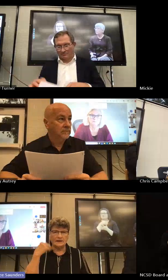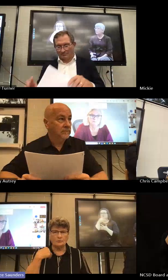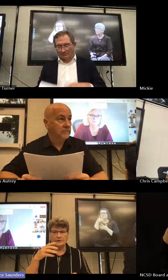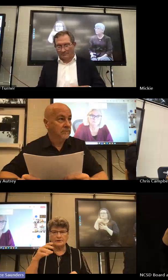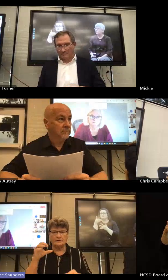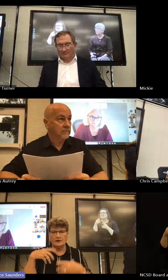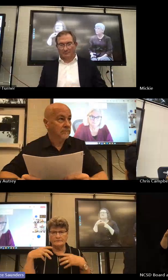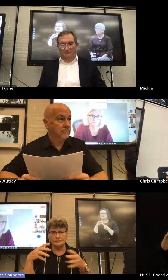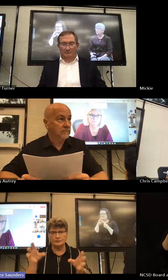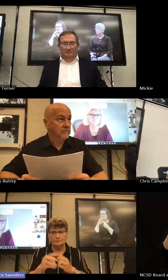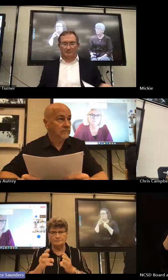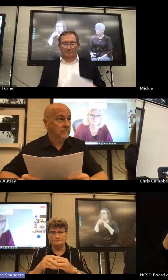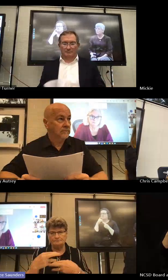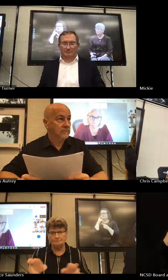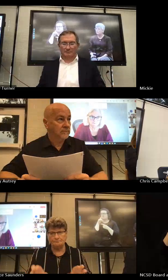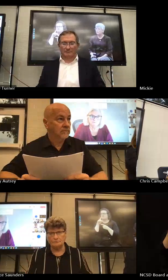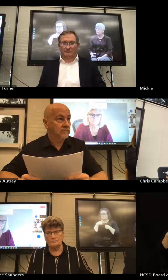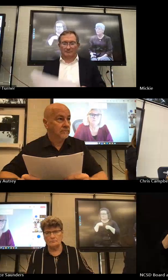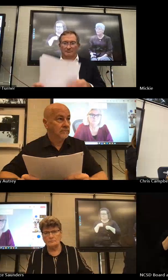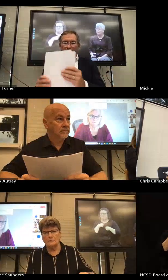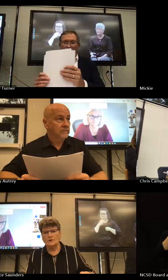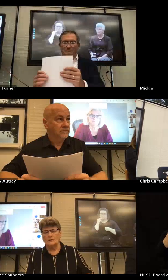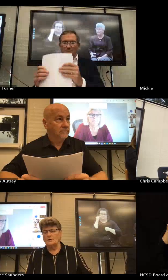Mickey and I will be in the conference.